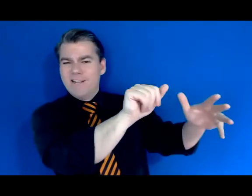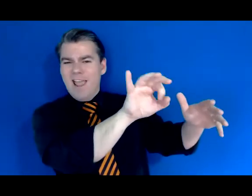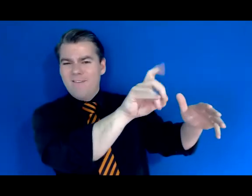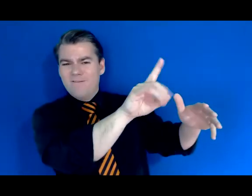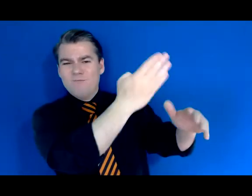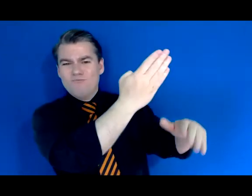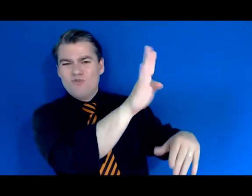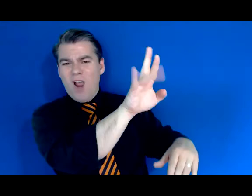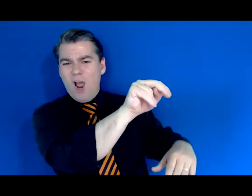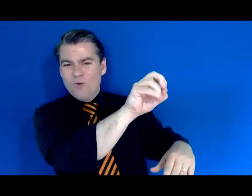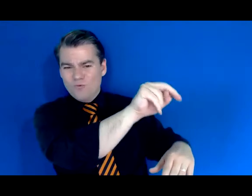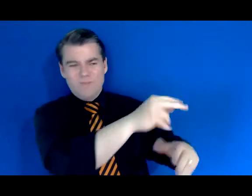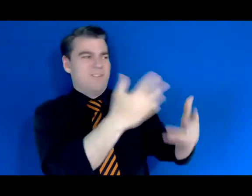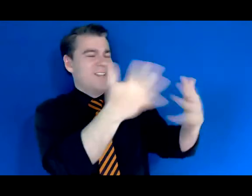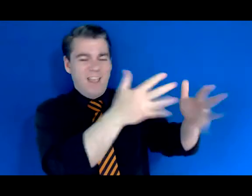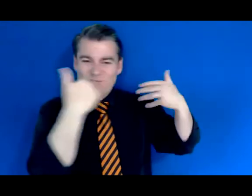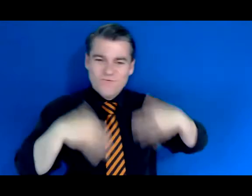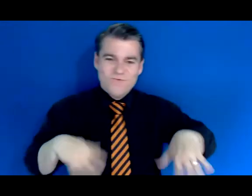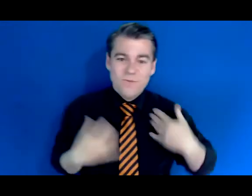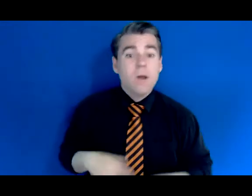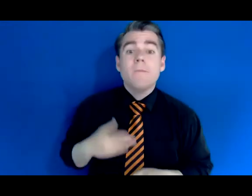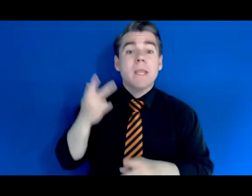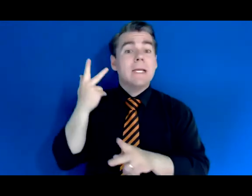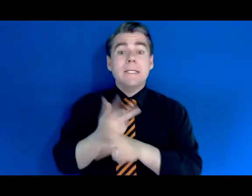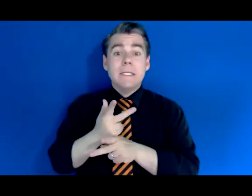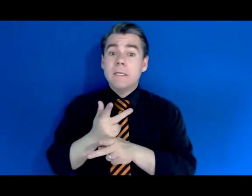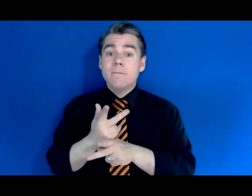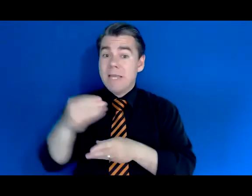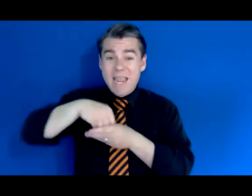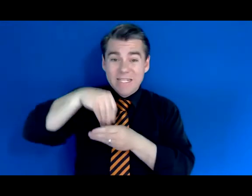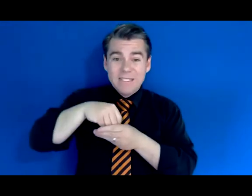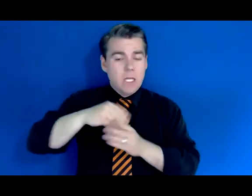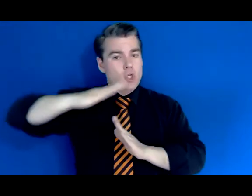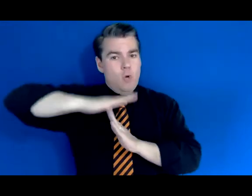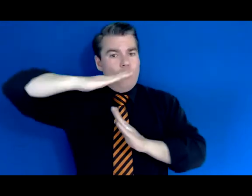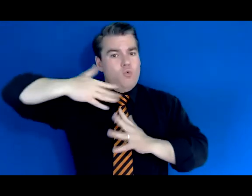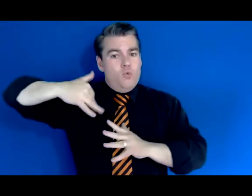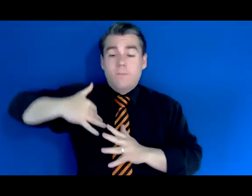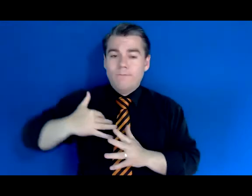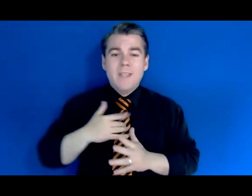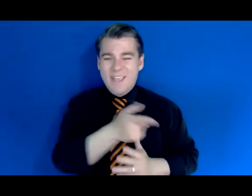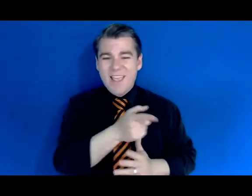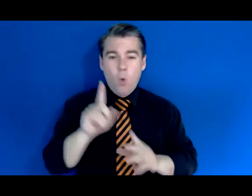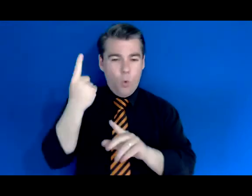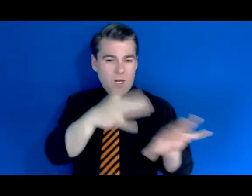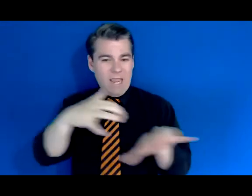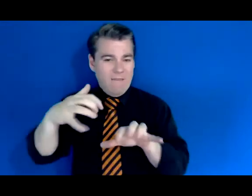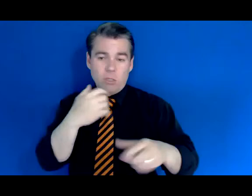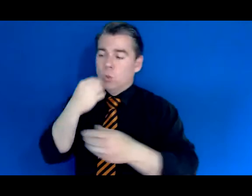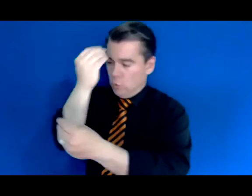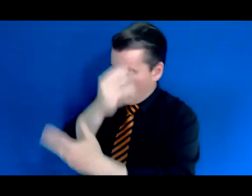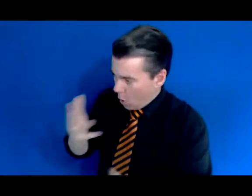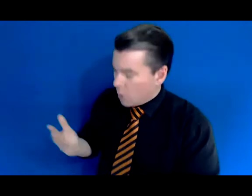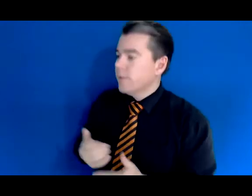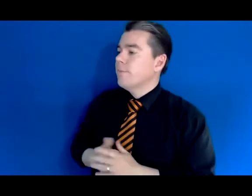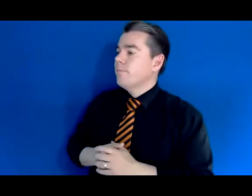So keeping the ingredients top-notch, he also told us at convention that although the supplier